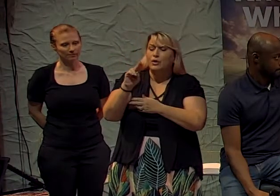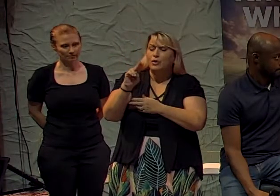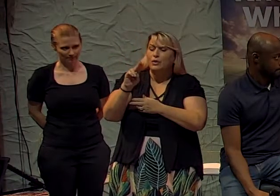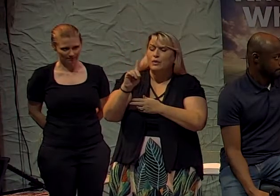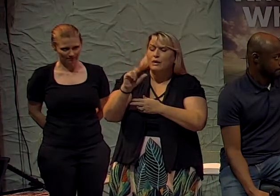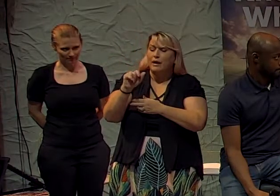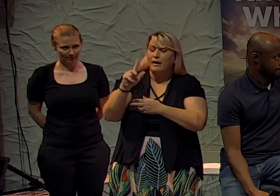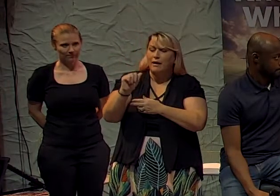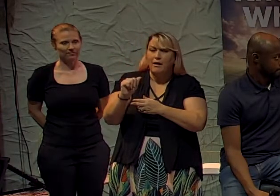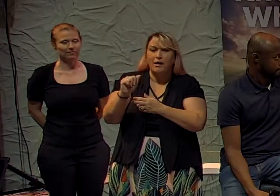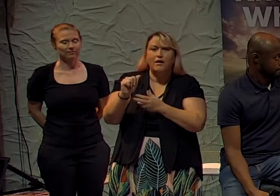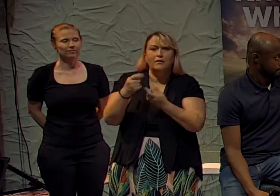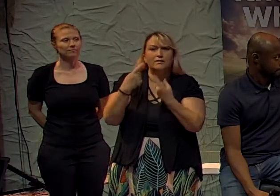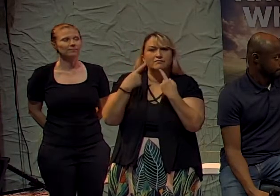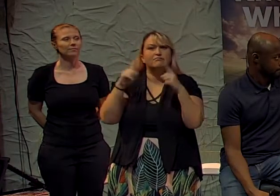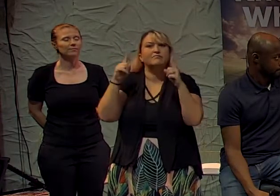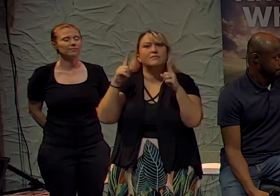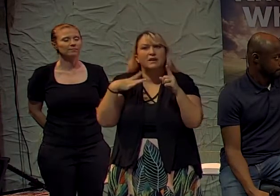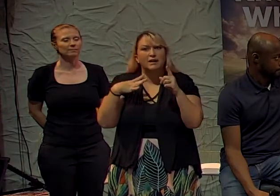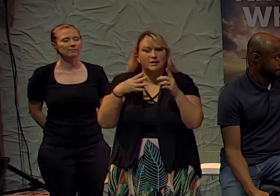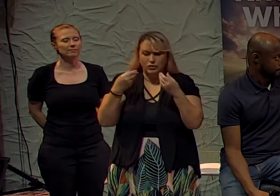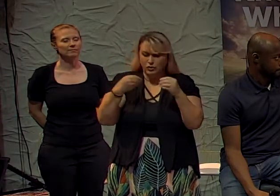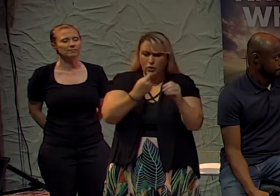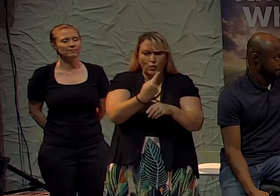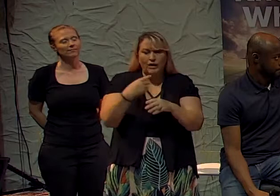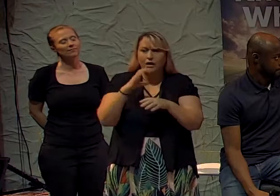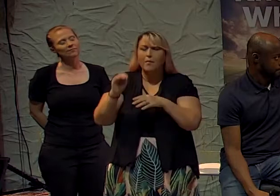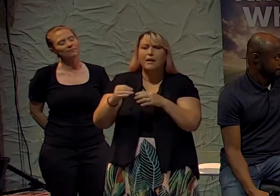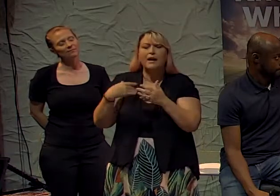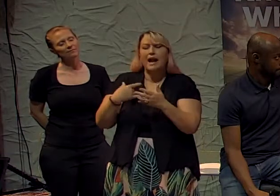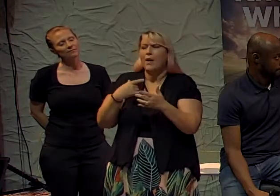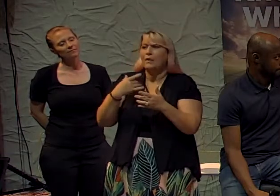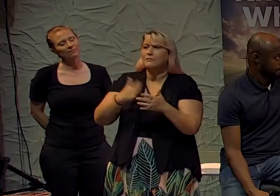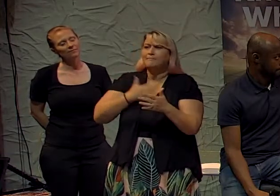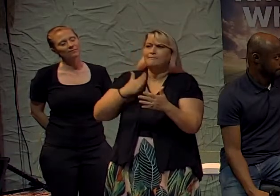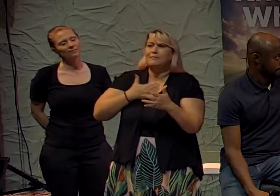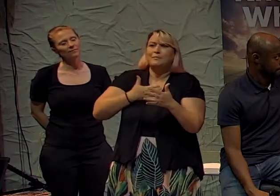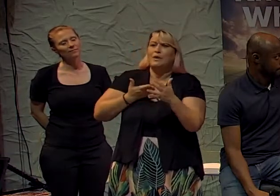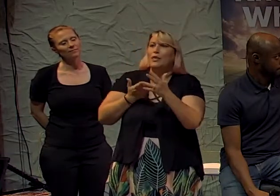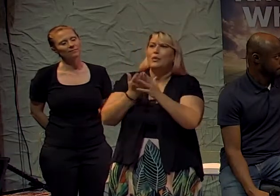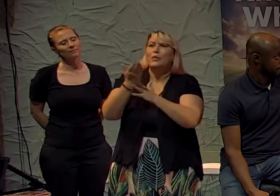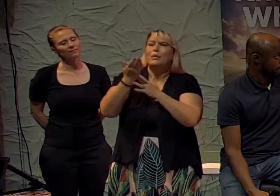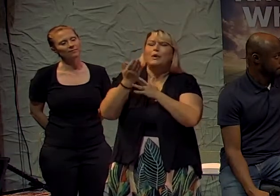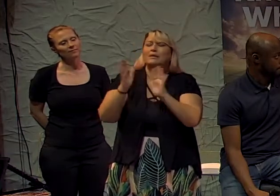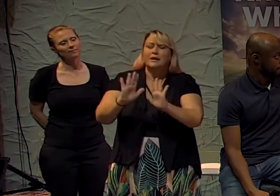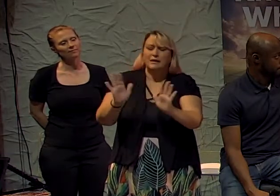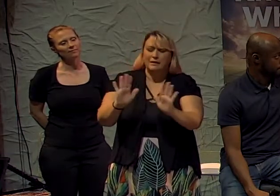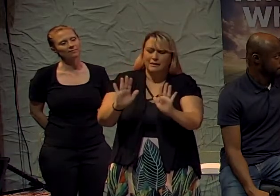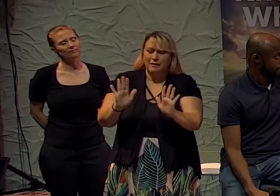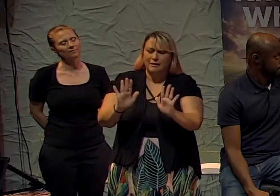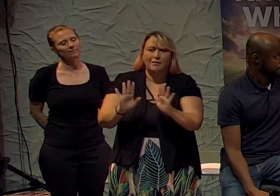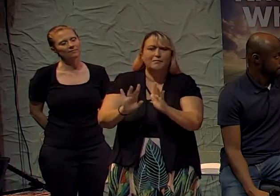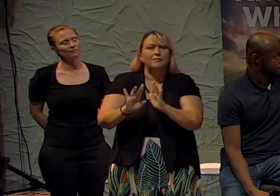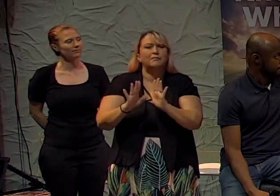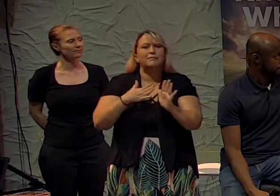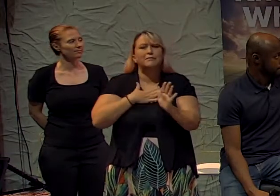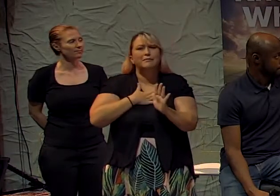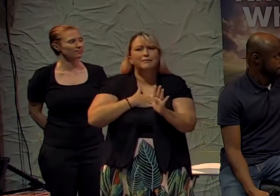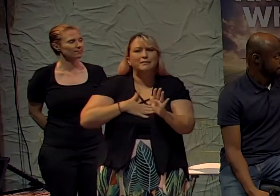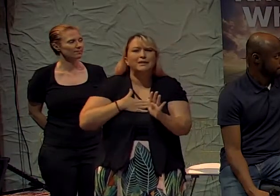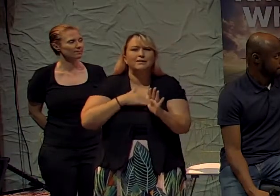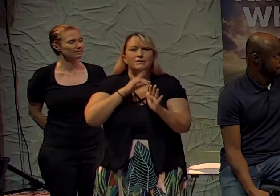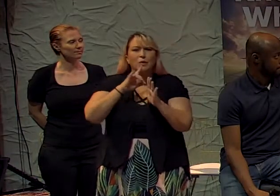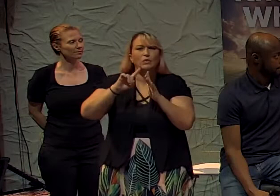sold that one company. And I was so glad to be out of it that I asked him not to get into UData